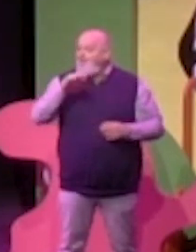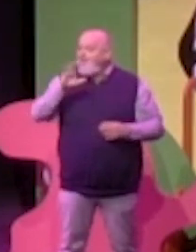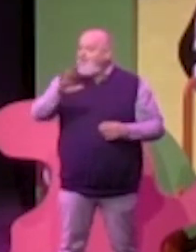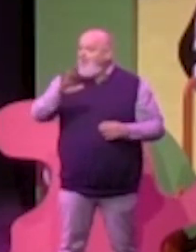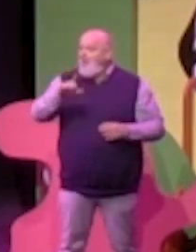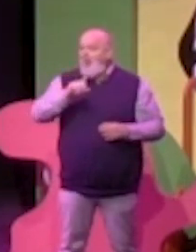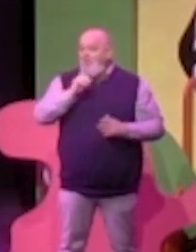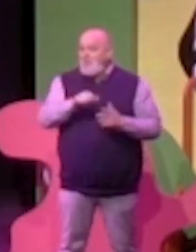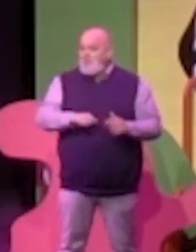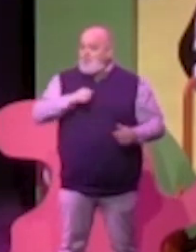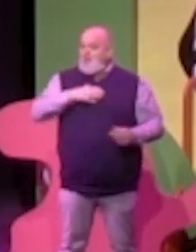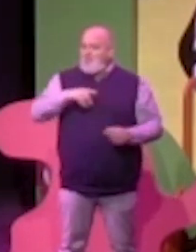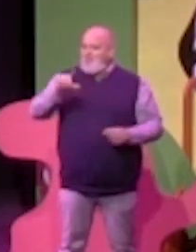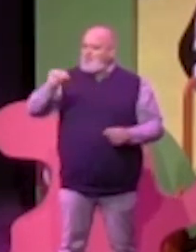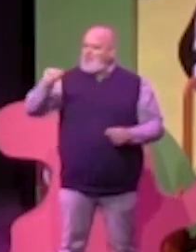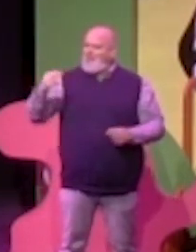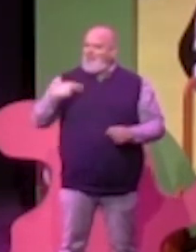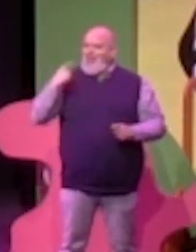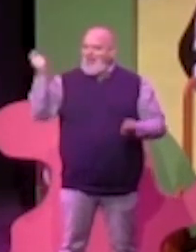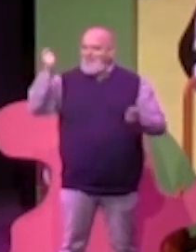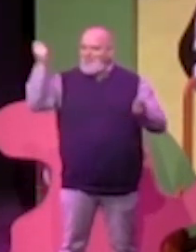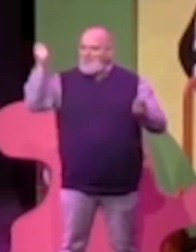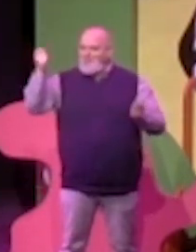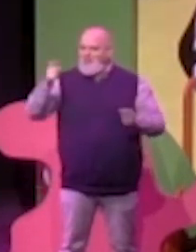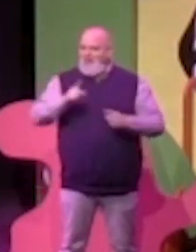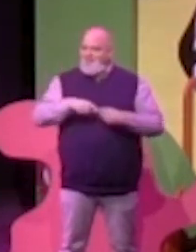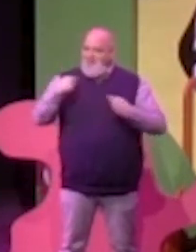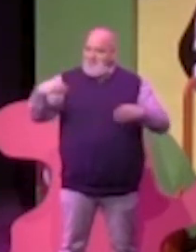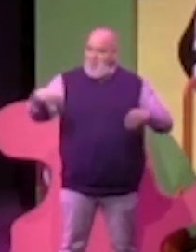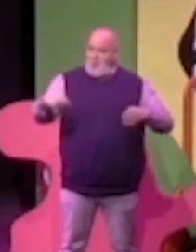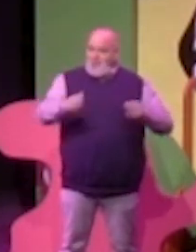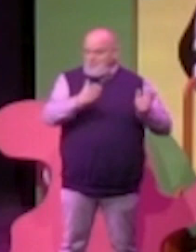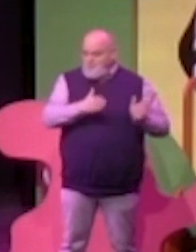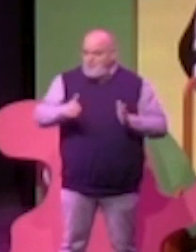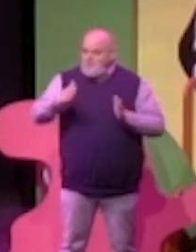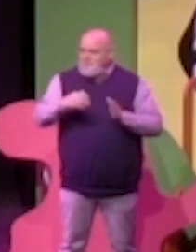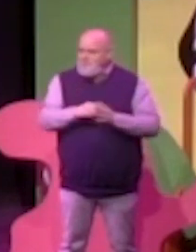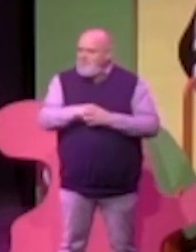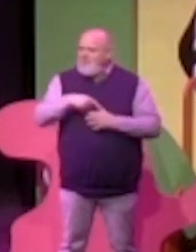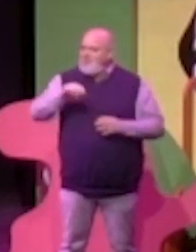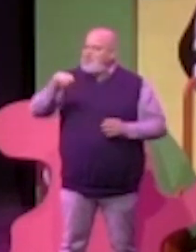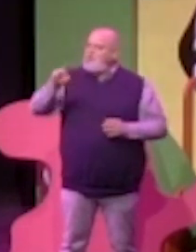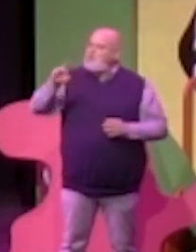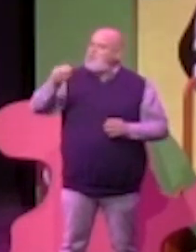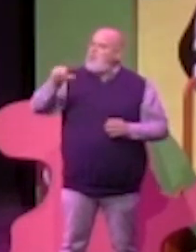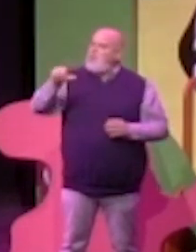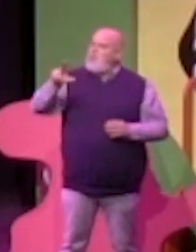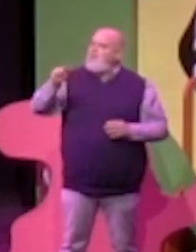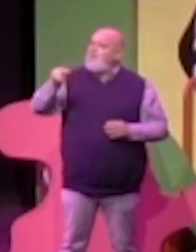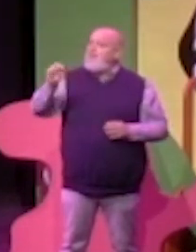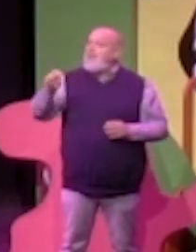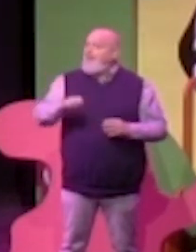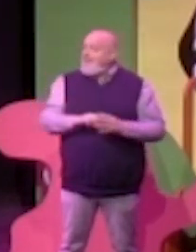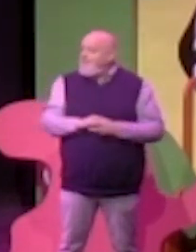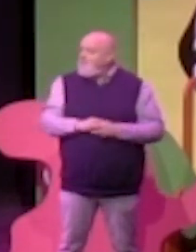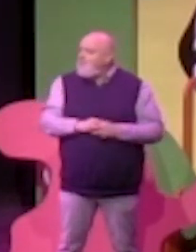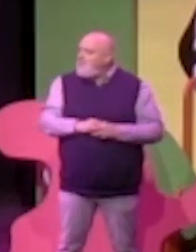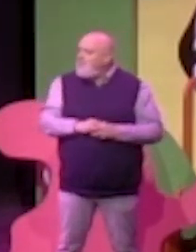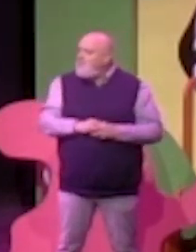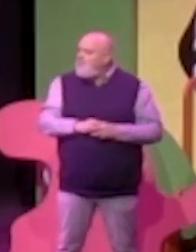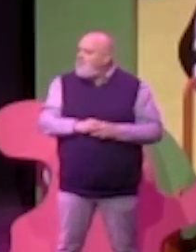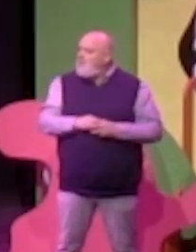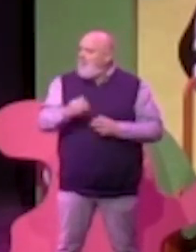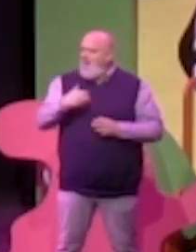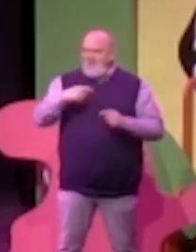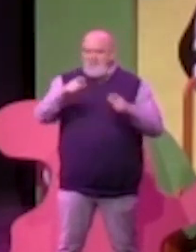proud of this, it's my 20th anniversary of putting the market together up where I'm at in Tuolumne. And I have some